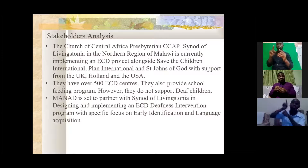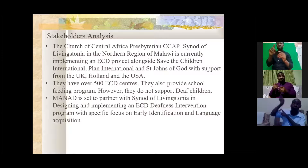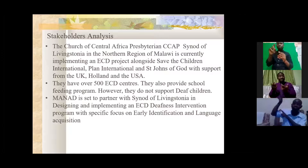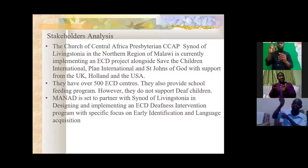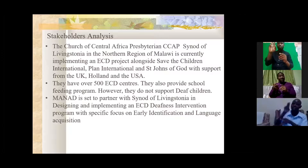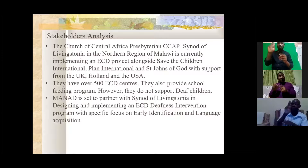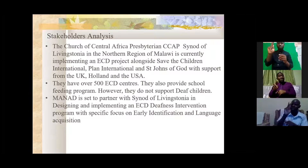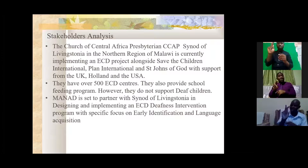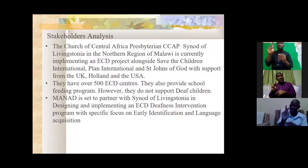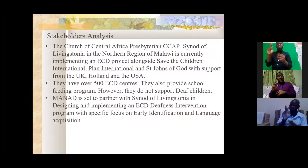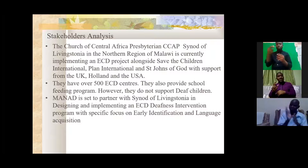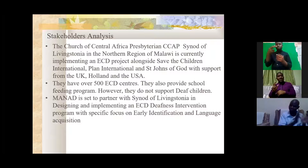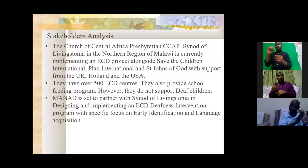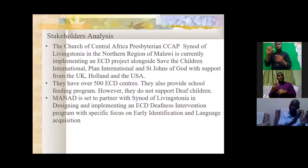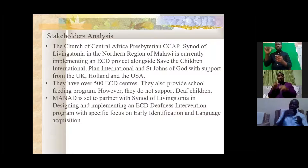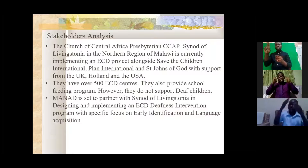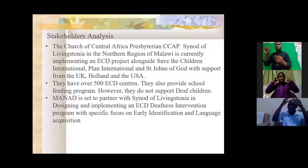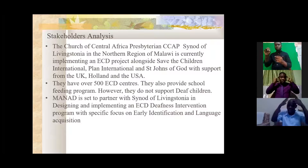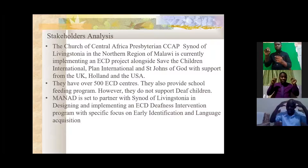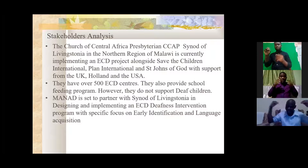Holland, and US.